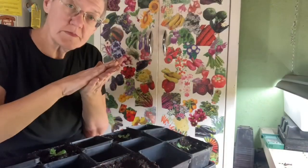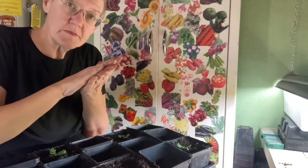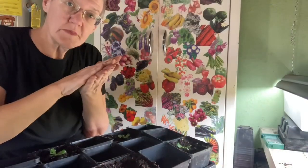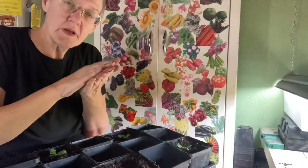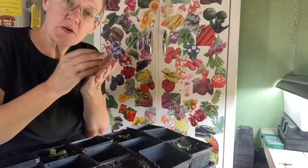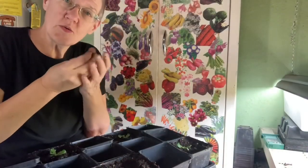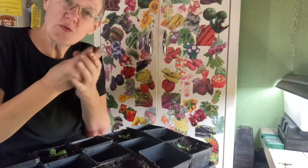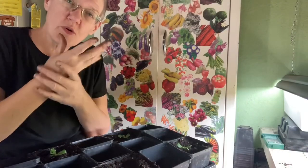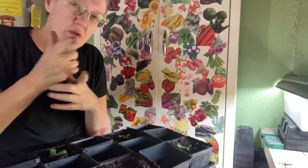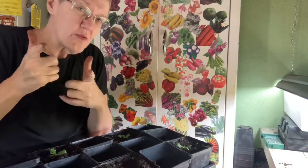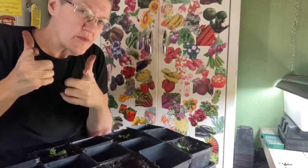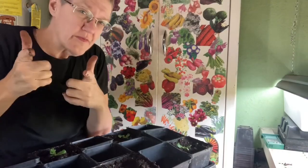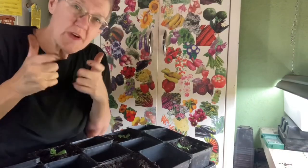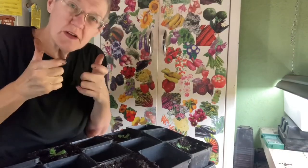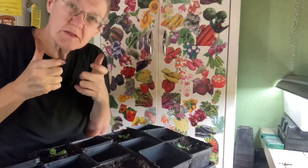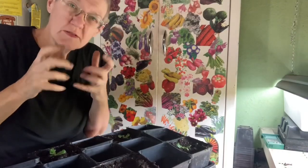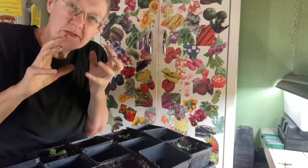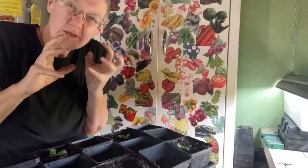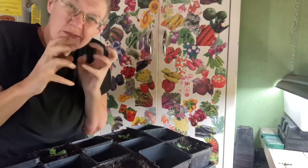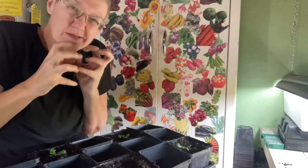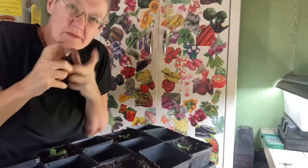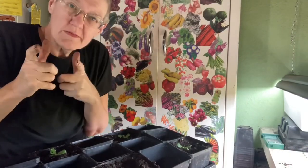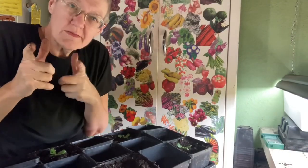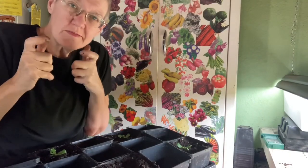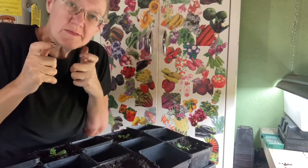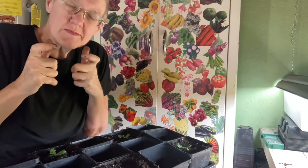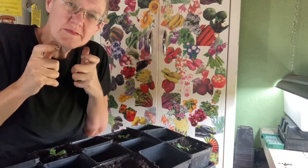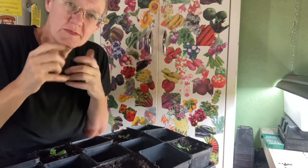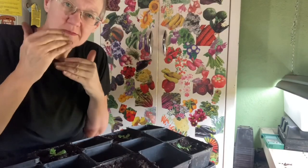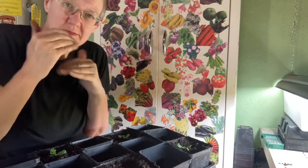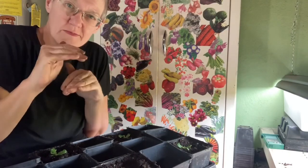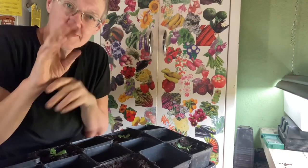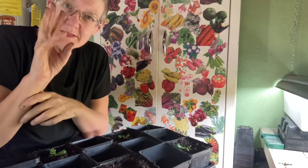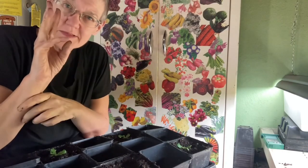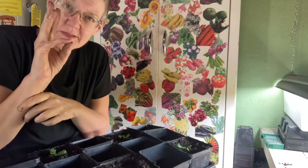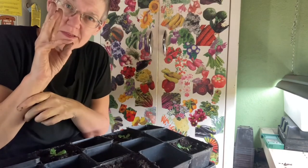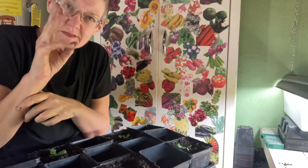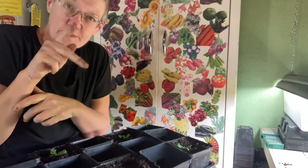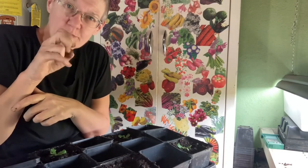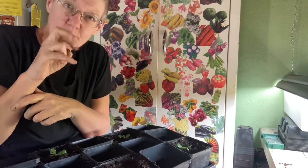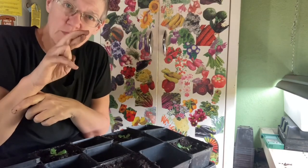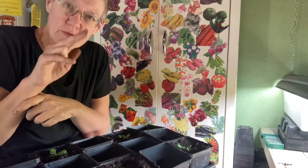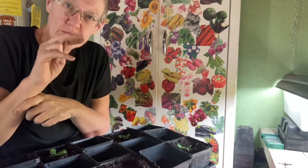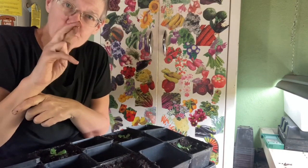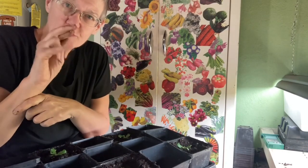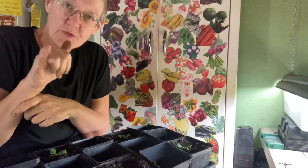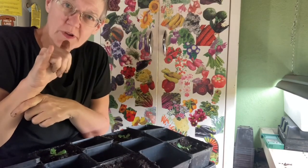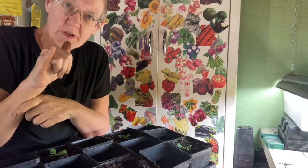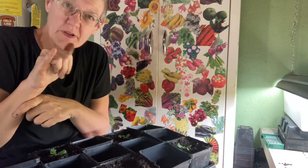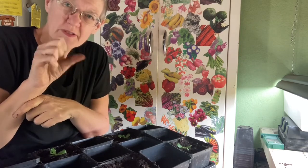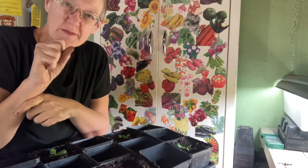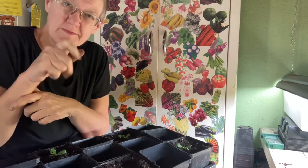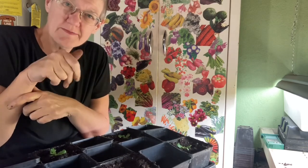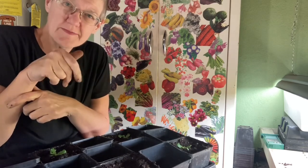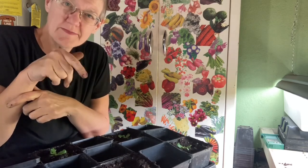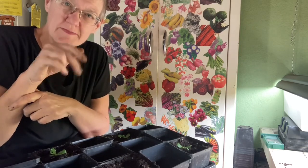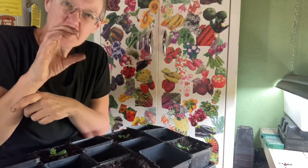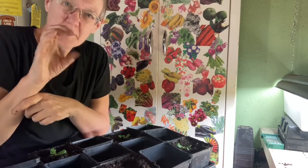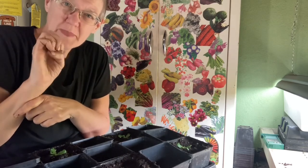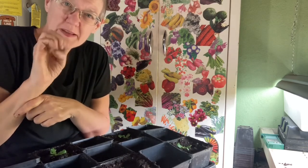I also put down that they grow fast and get crowded really quickly. So limit one tray to only